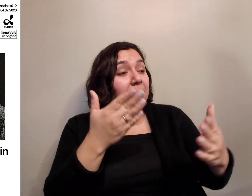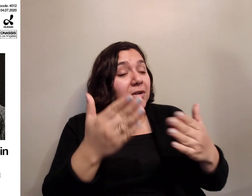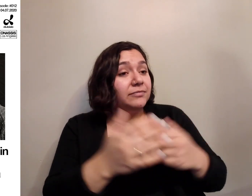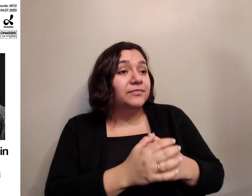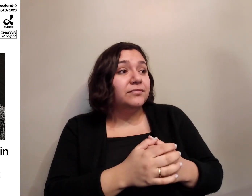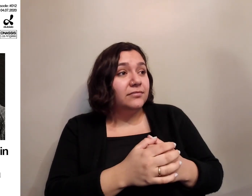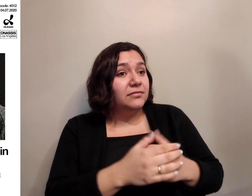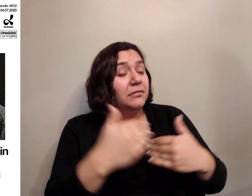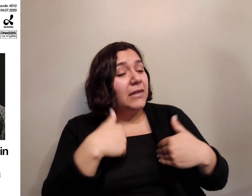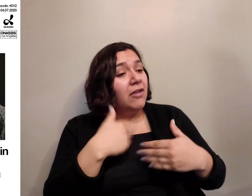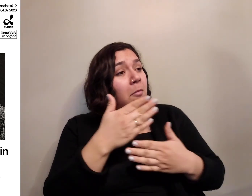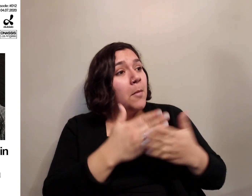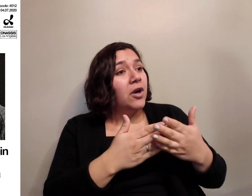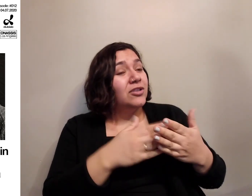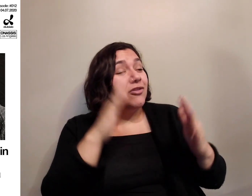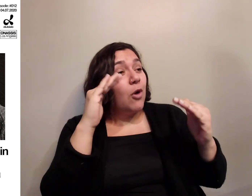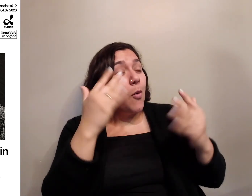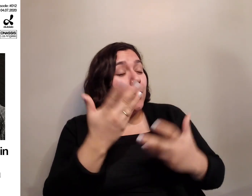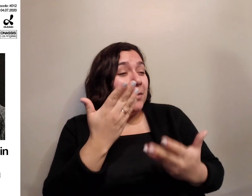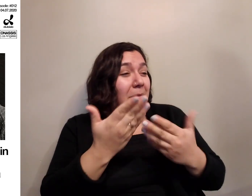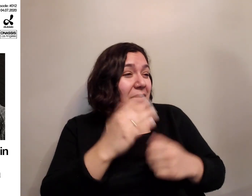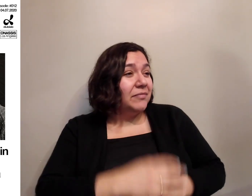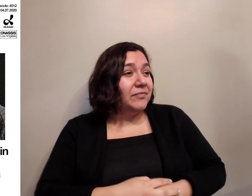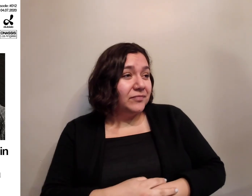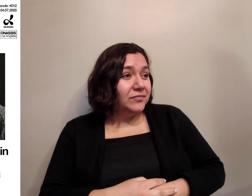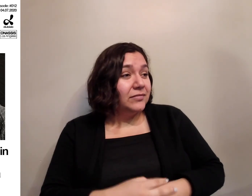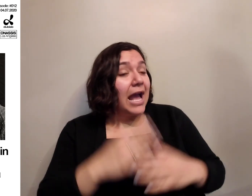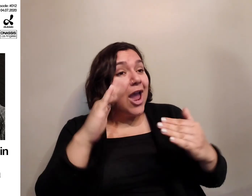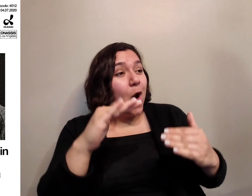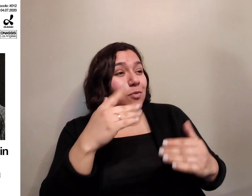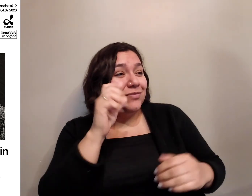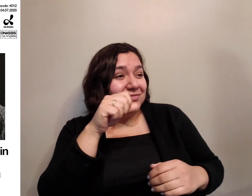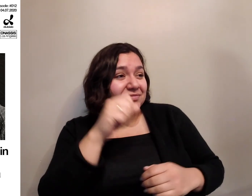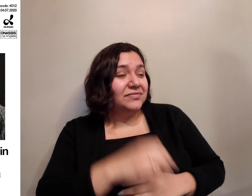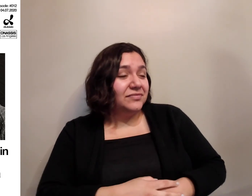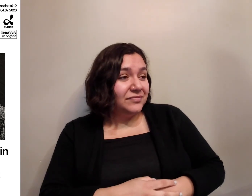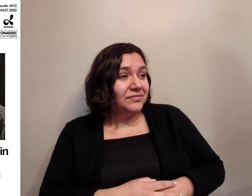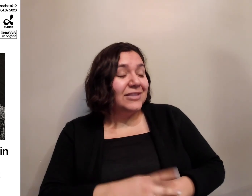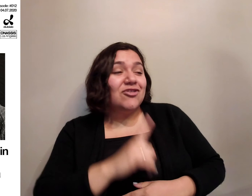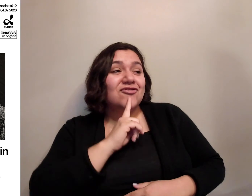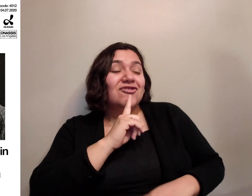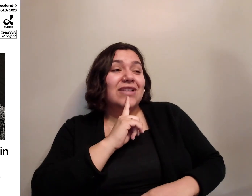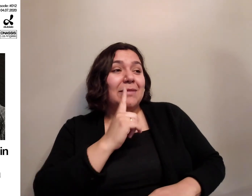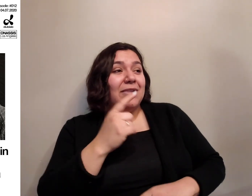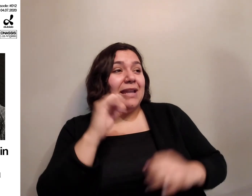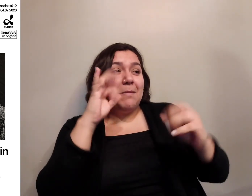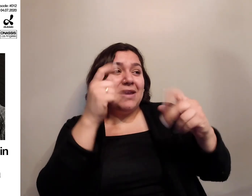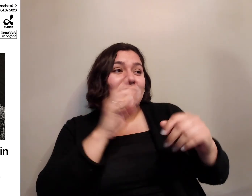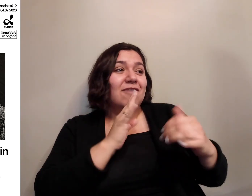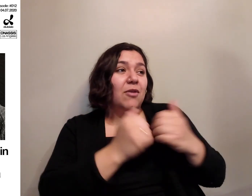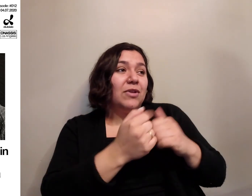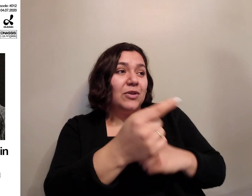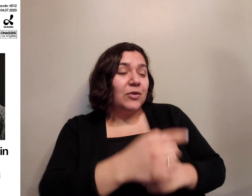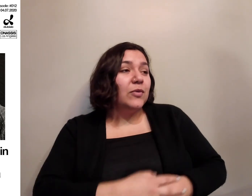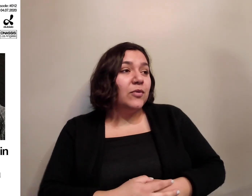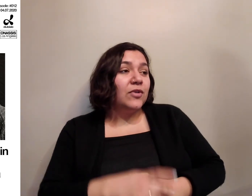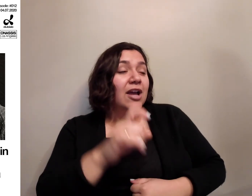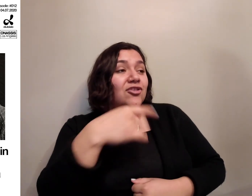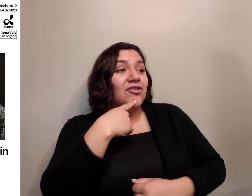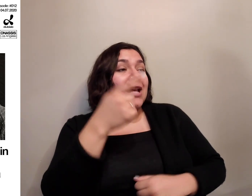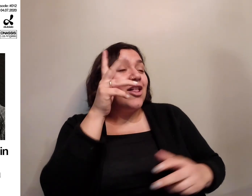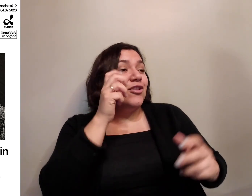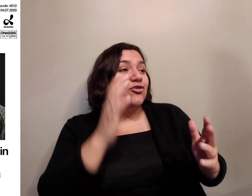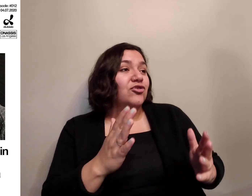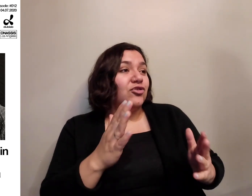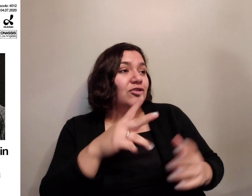are shards of hope somewhere. I hope so. It's really been excellent to talk to you. I should tell our